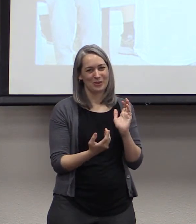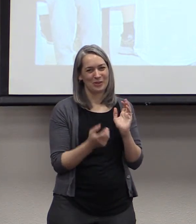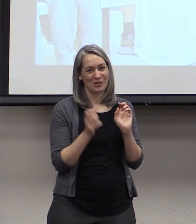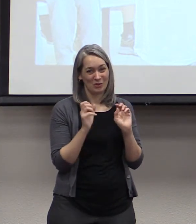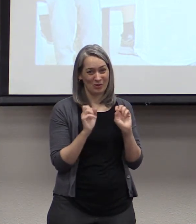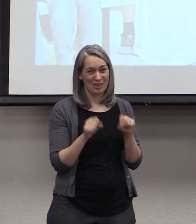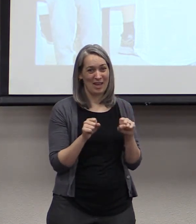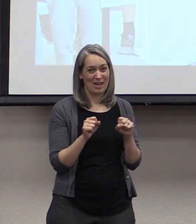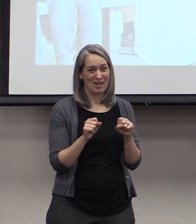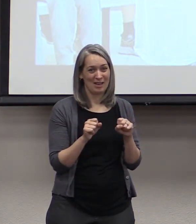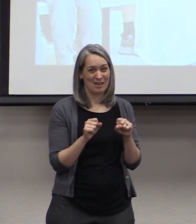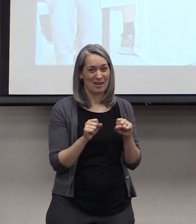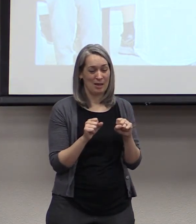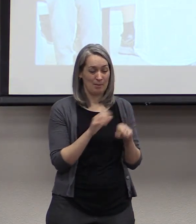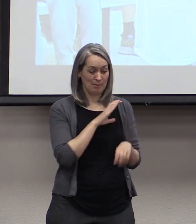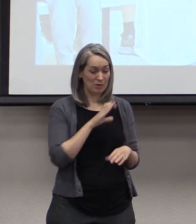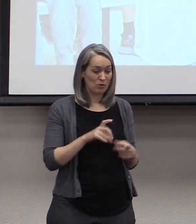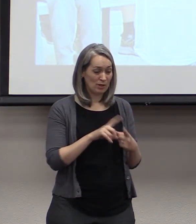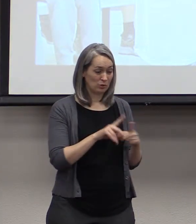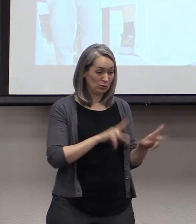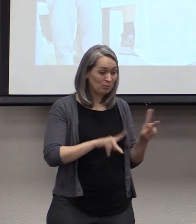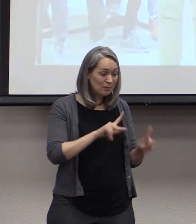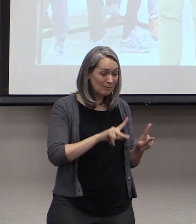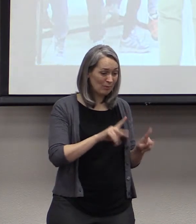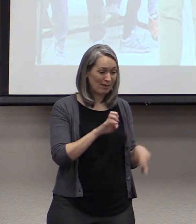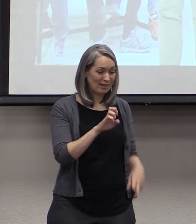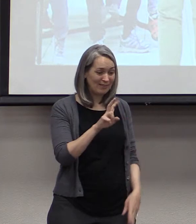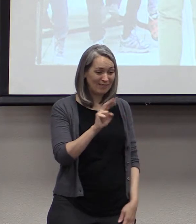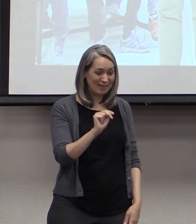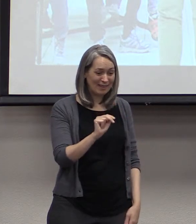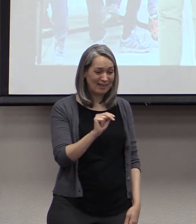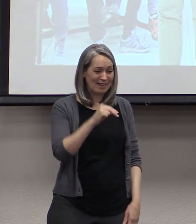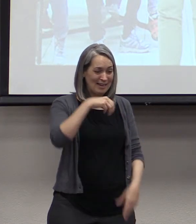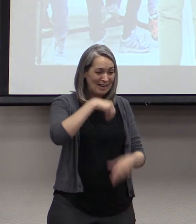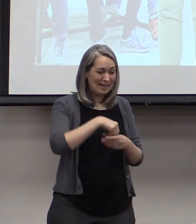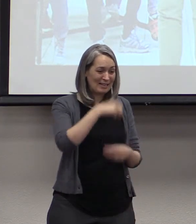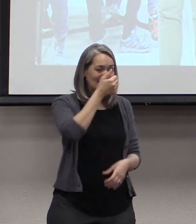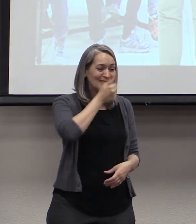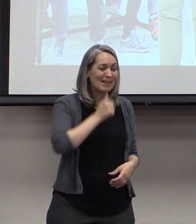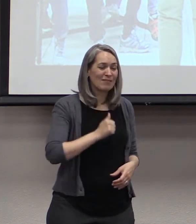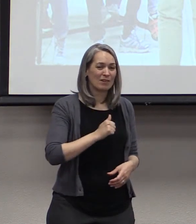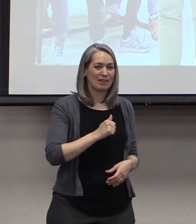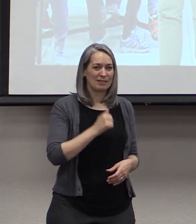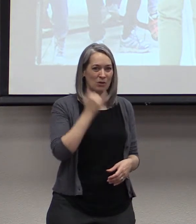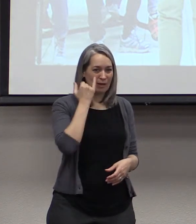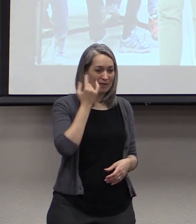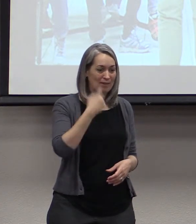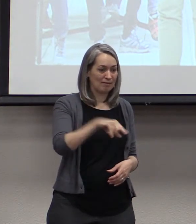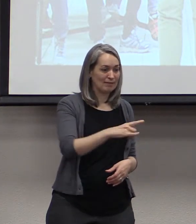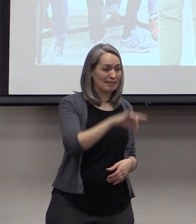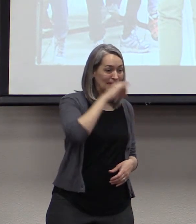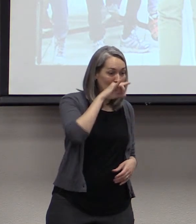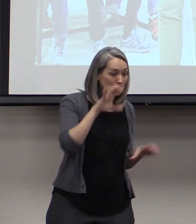be Christ to people even in the midst of suffering. And it was an example to me. If they're doing this, these kids who've gone through these terrible things